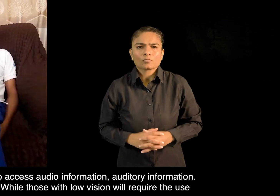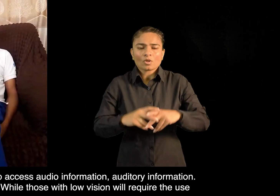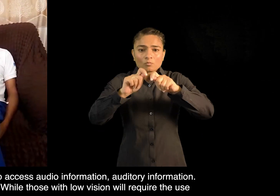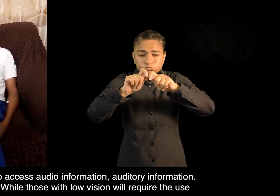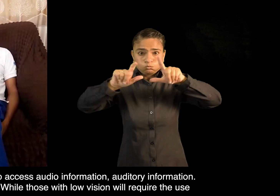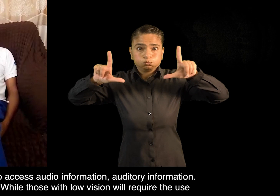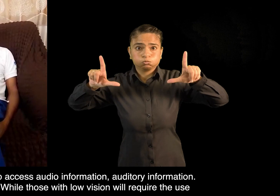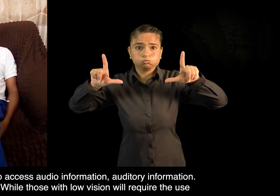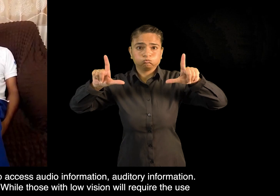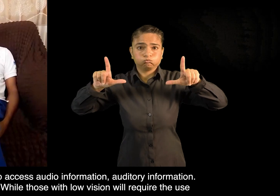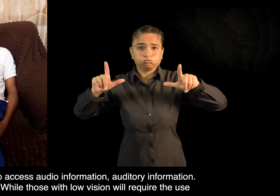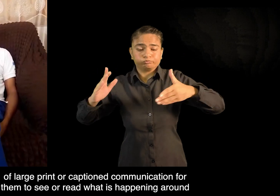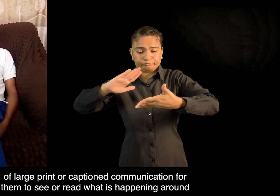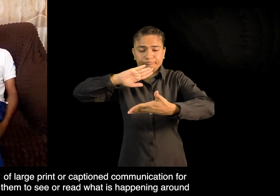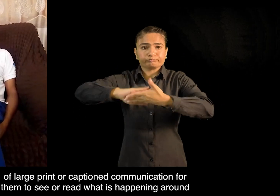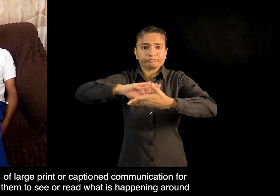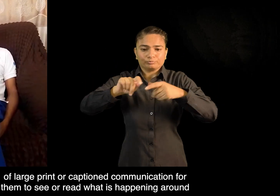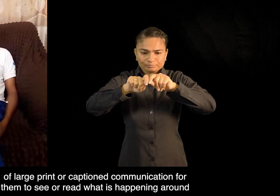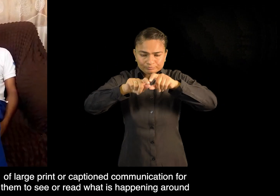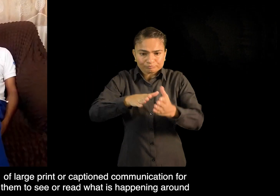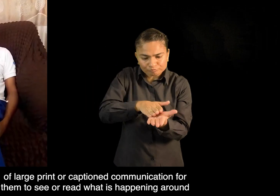will require the use of